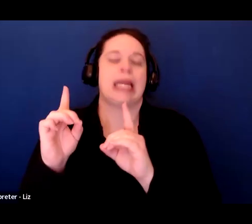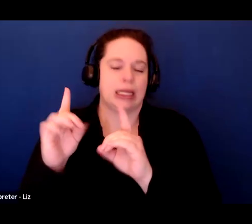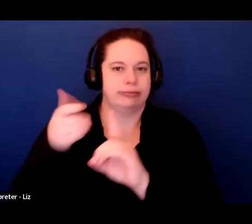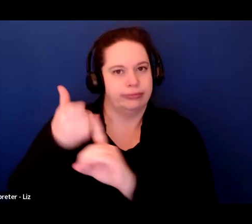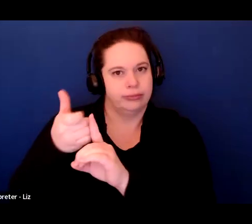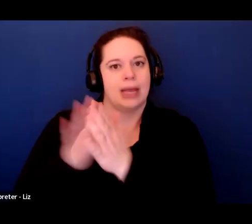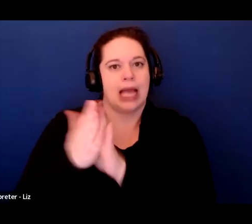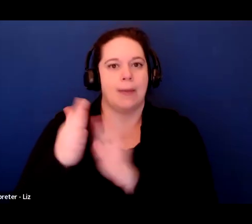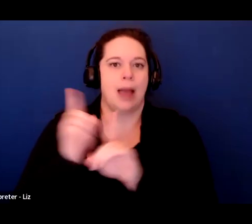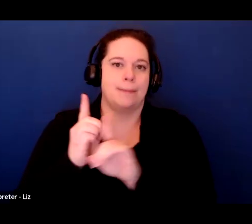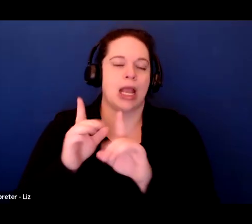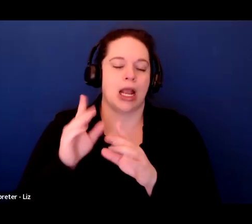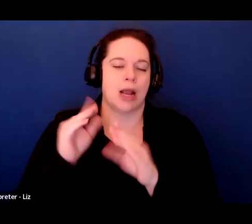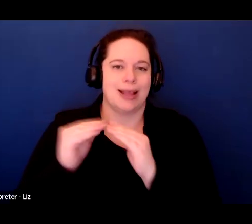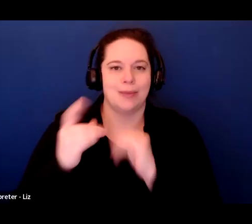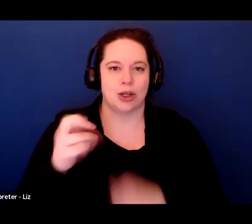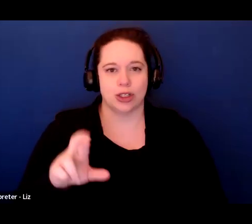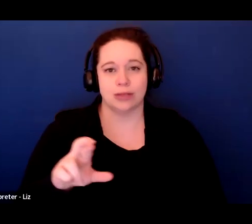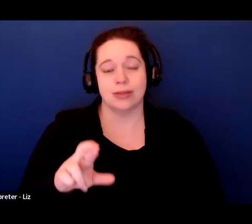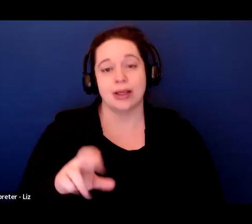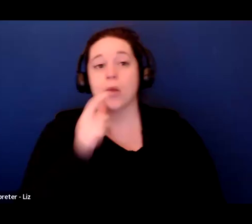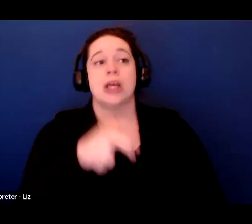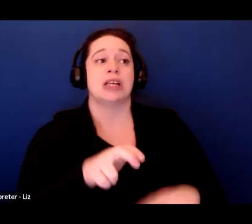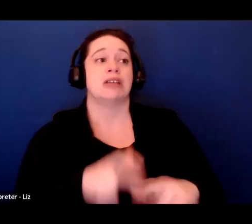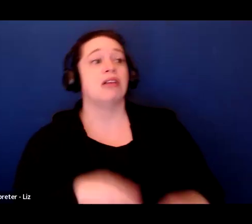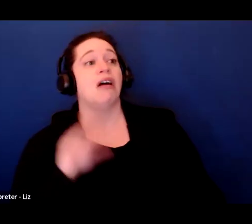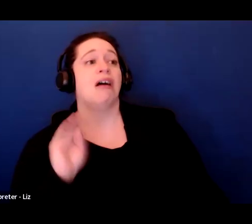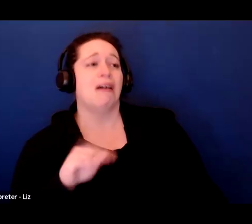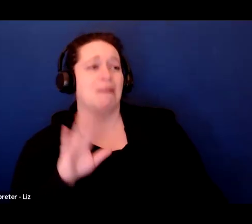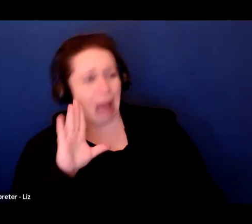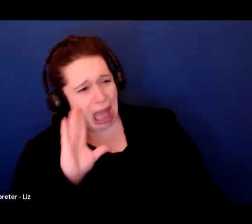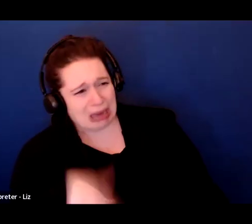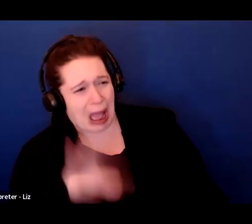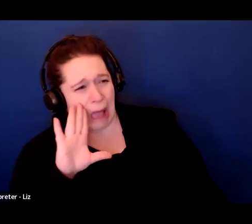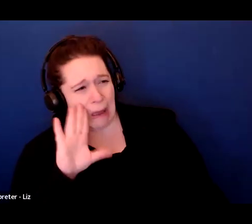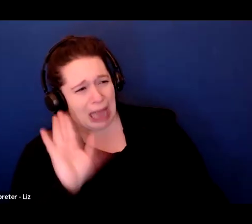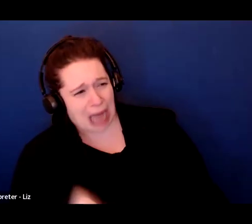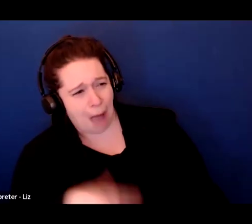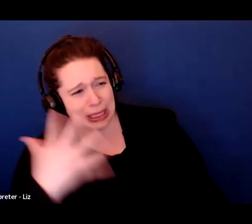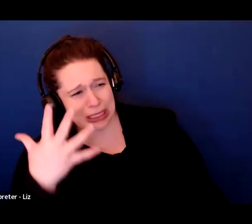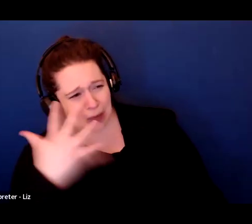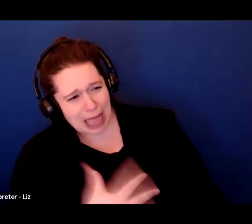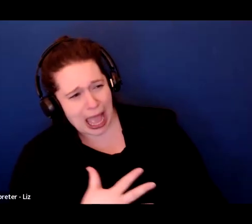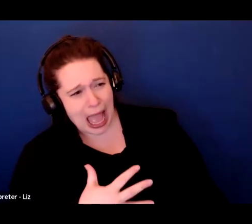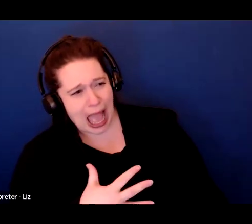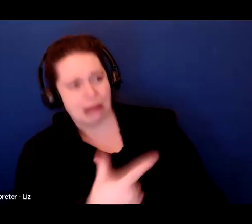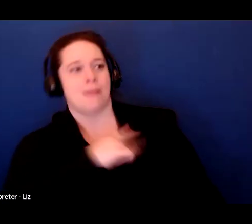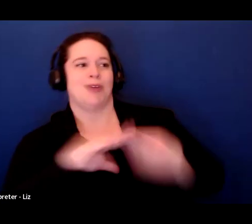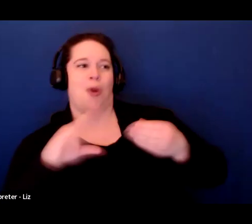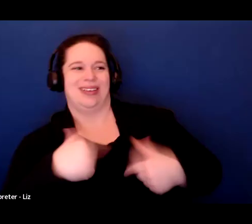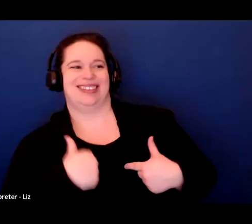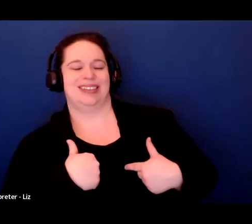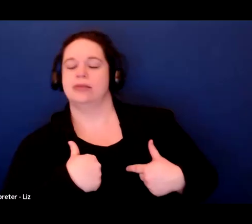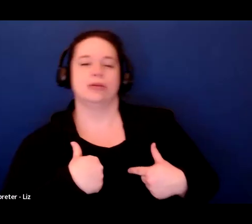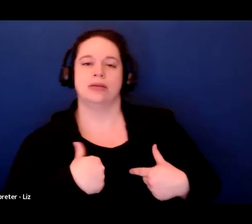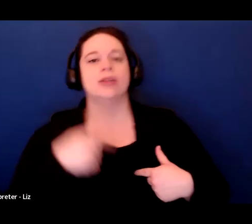peer mentor. So they're not going to just sit there and say, "Oh, I know, that's so sad. Now let me tell you my story." They're really interested